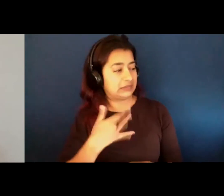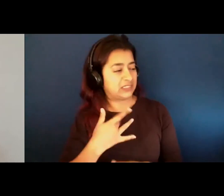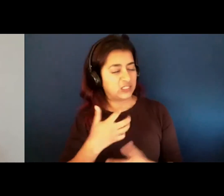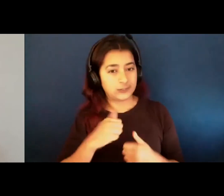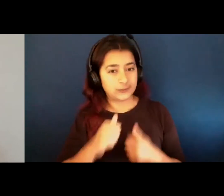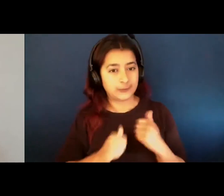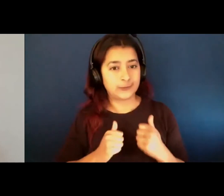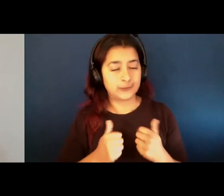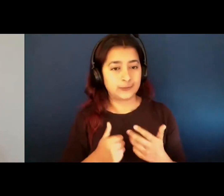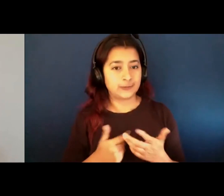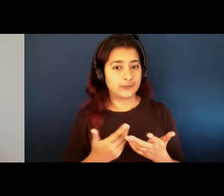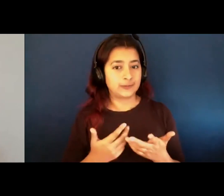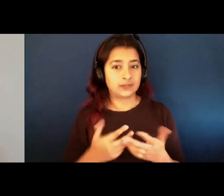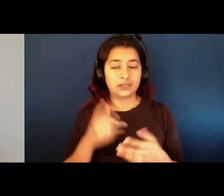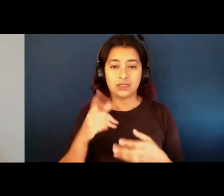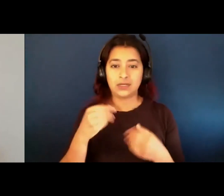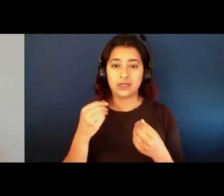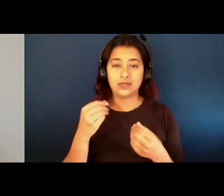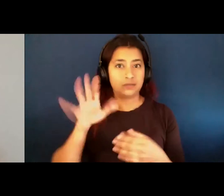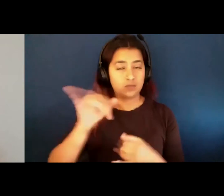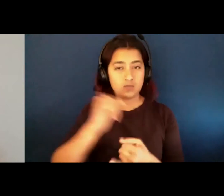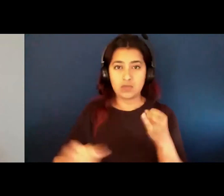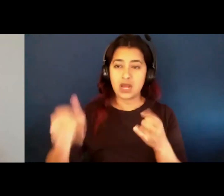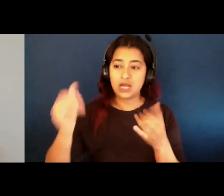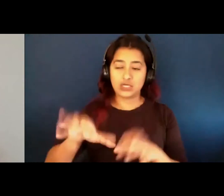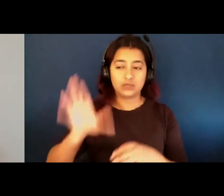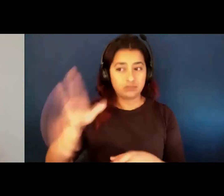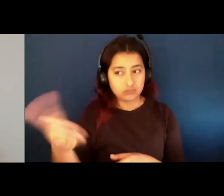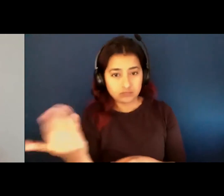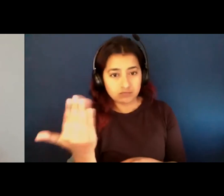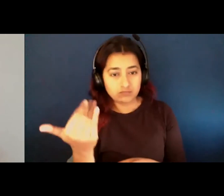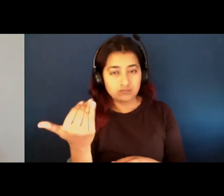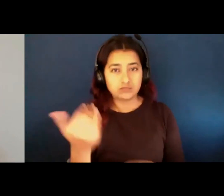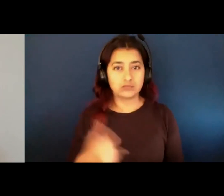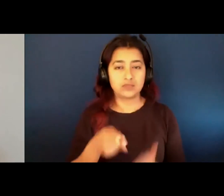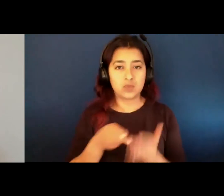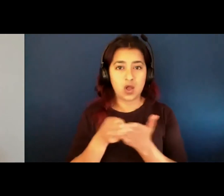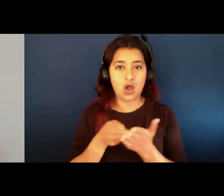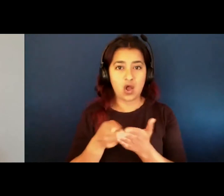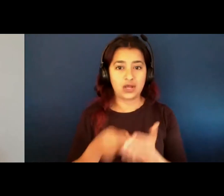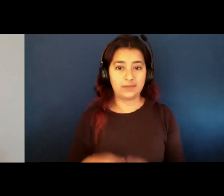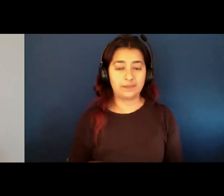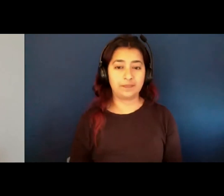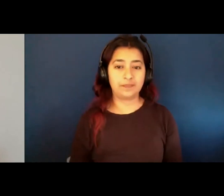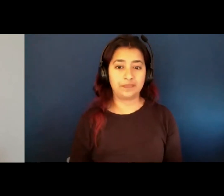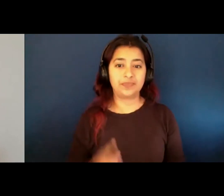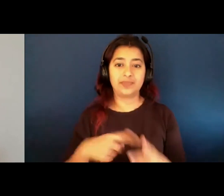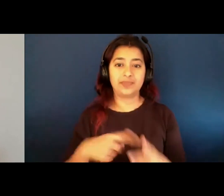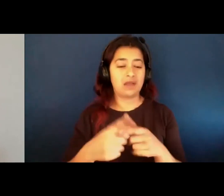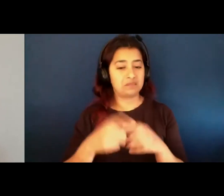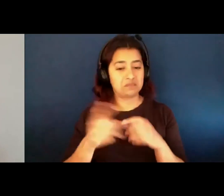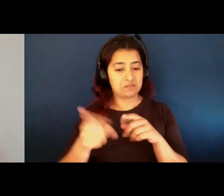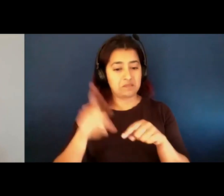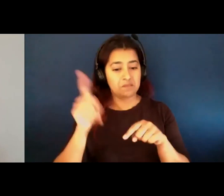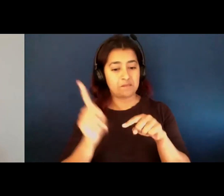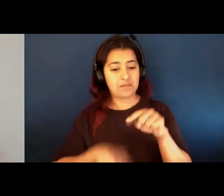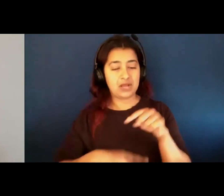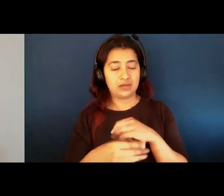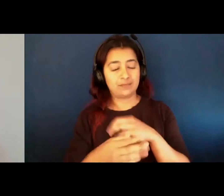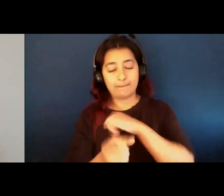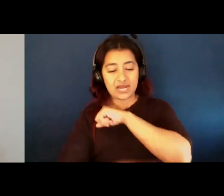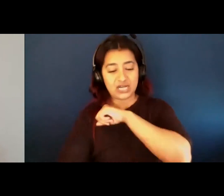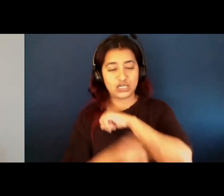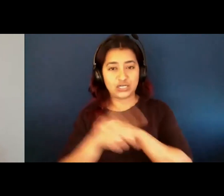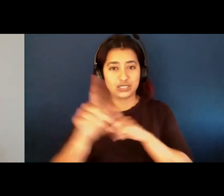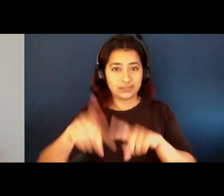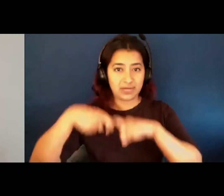her a perfunctory last chance to come clean, and then banished her to in-school suspension, which wasn't fair. But